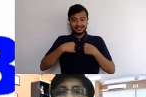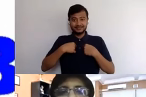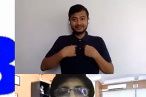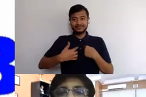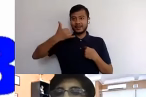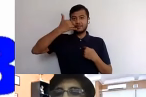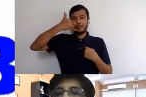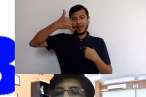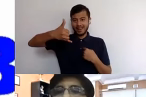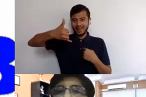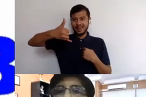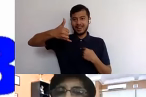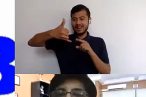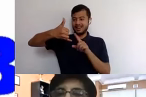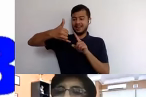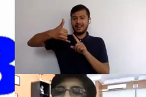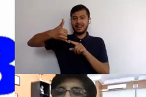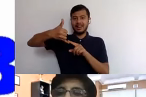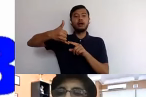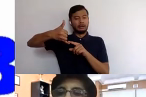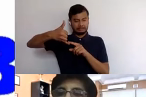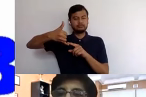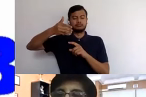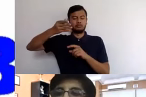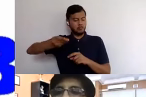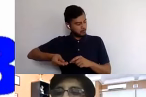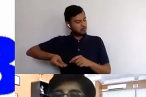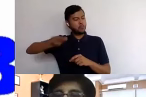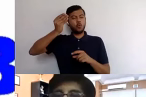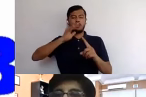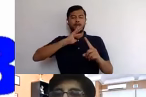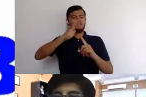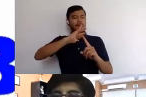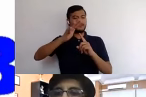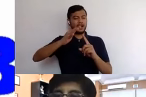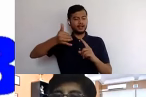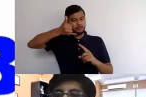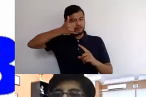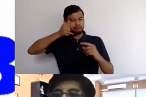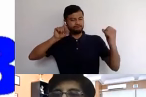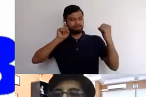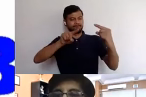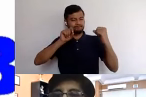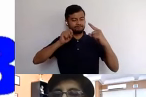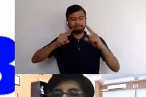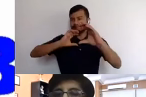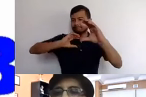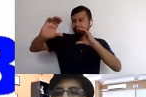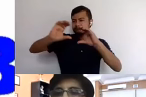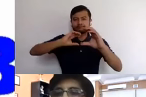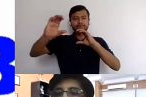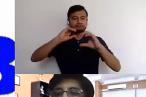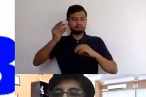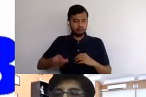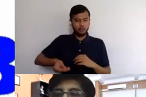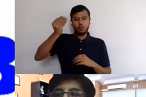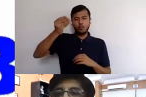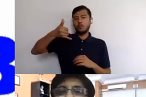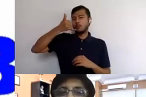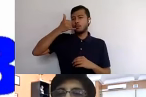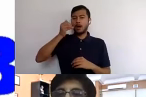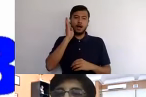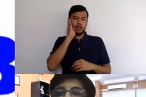is currently the primary communication device in the Indian context. It is not just for the mobility. We need